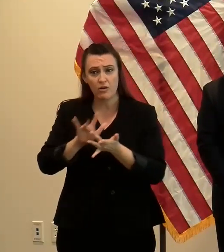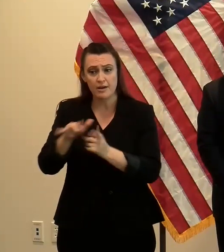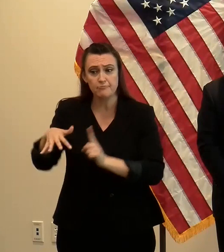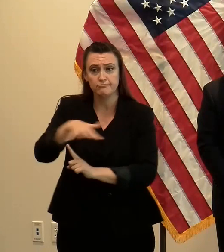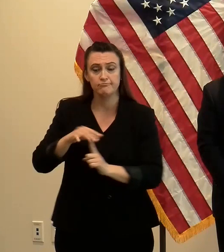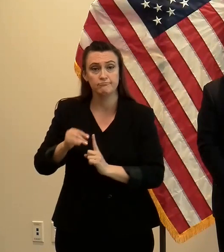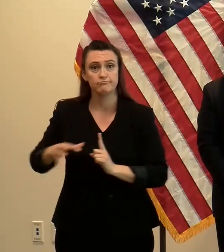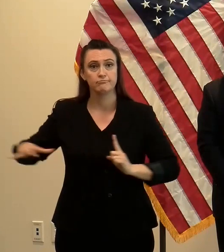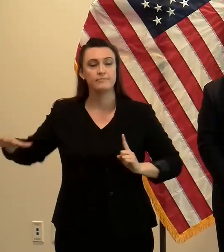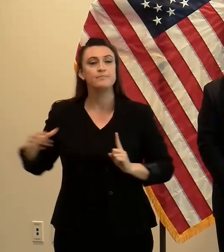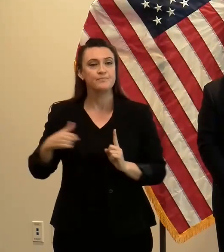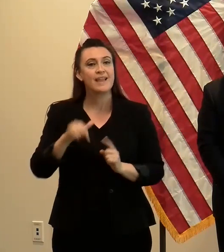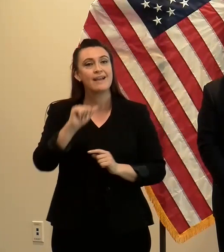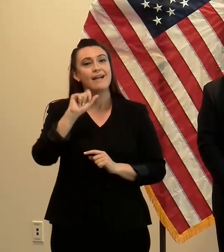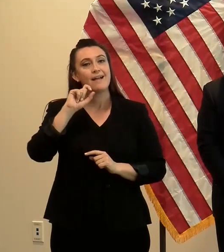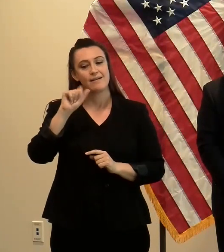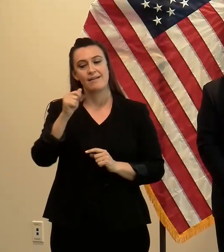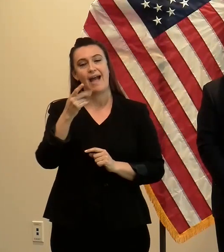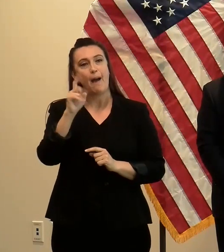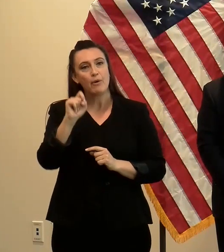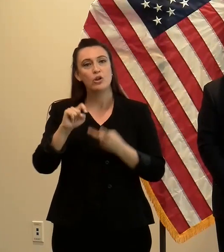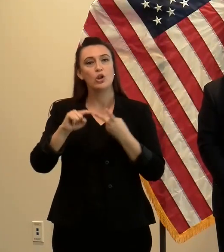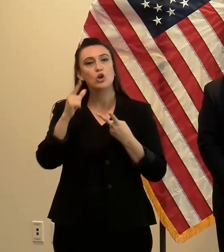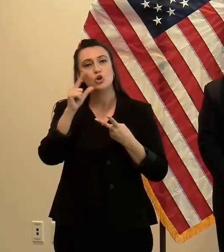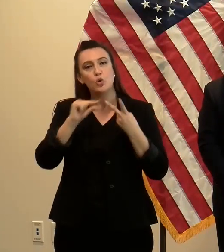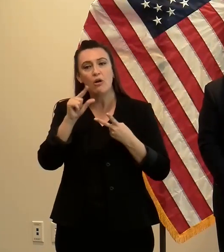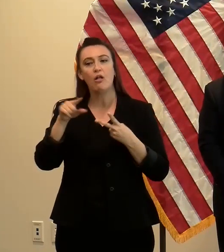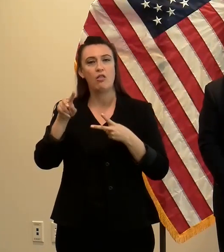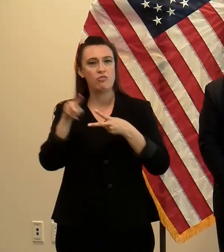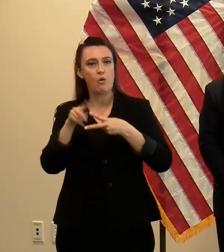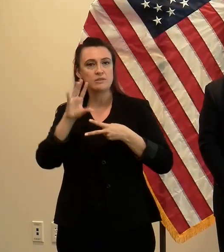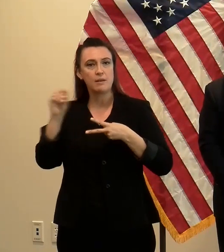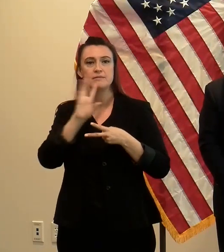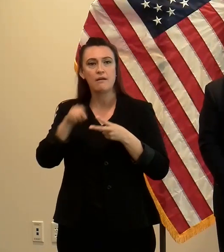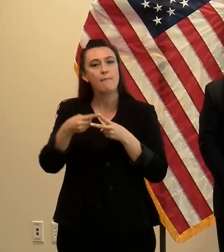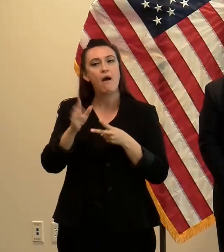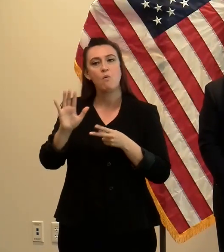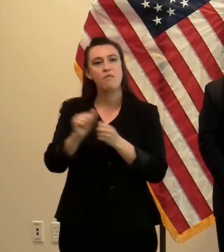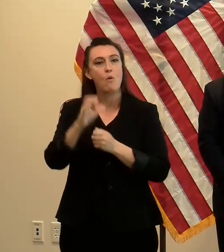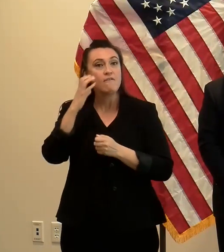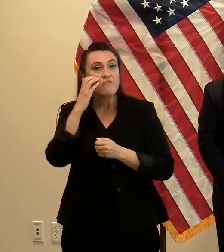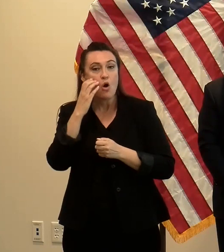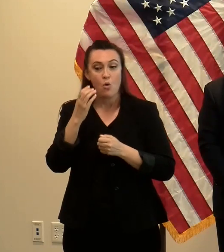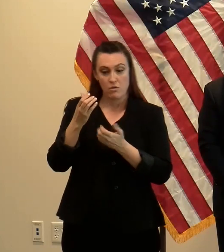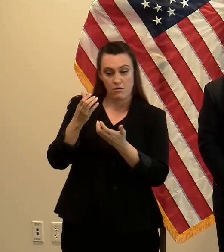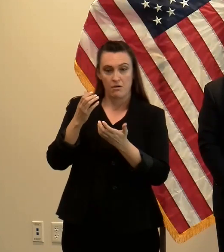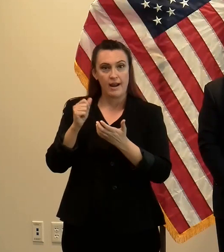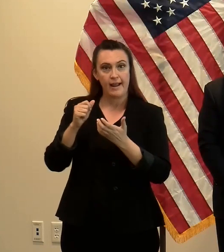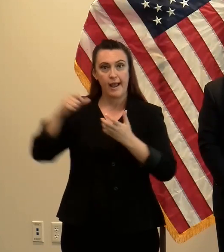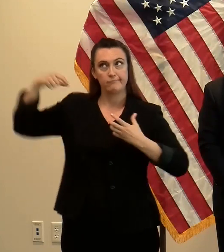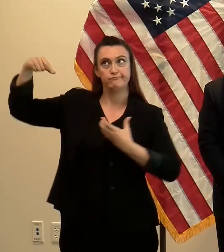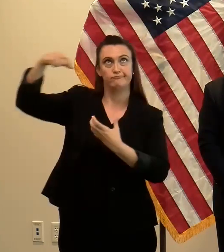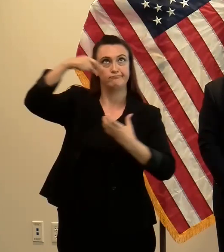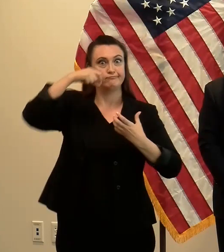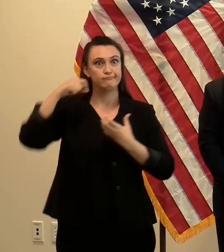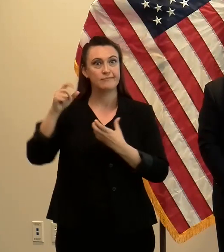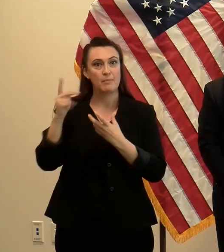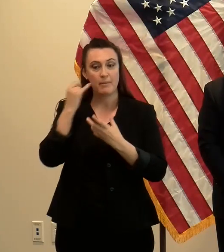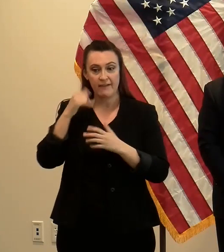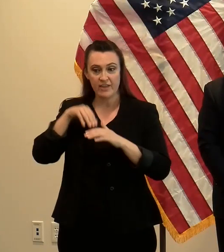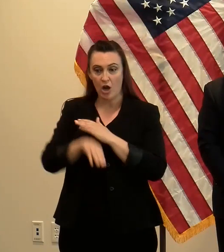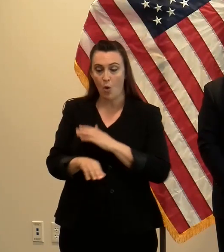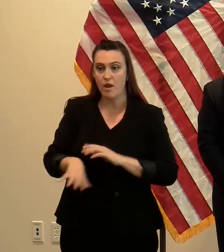Apple and Google are talking about with iPhones and Androids, to be able to find people that go in and say